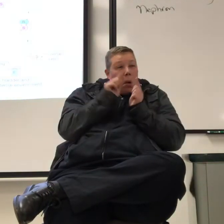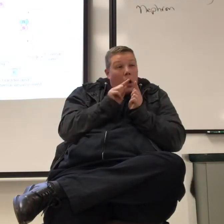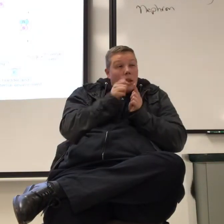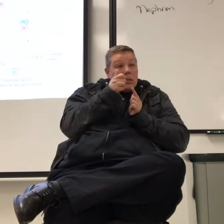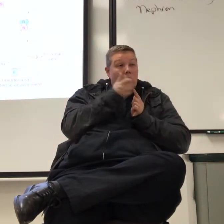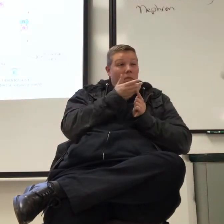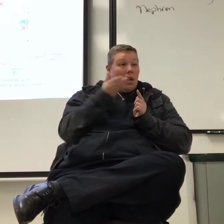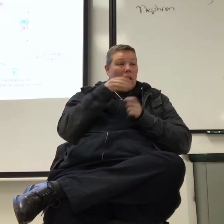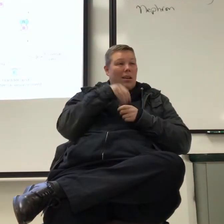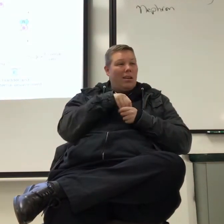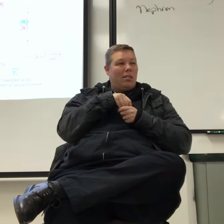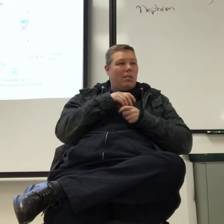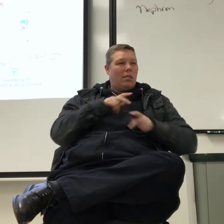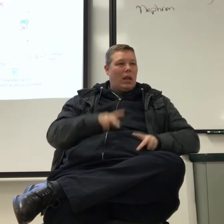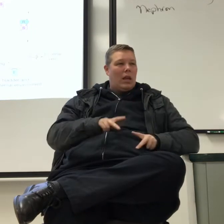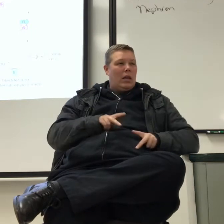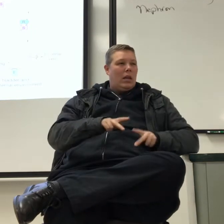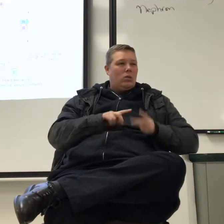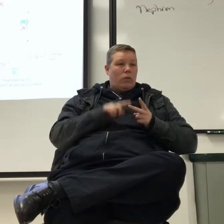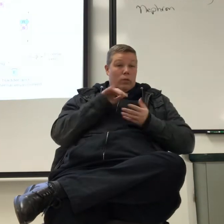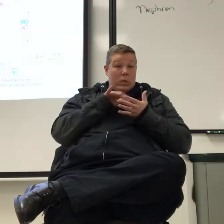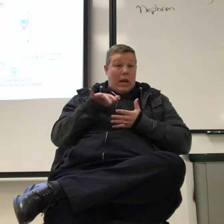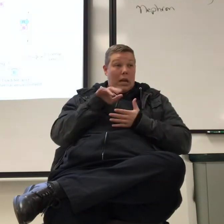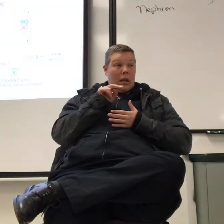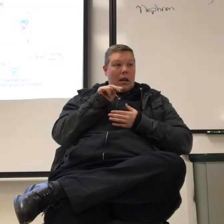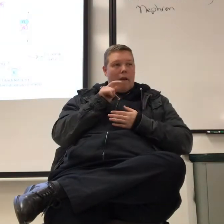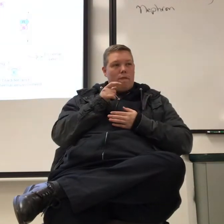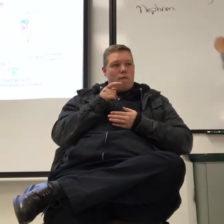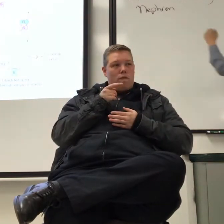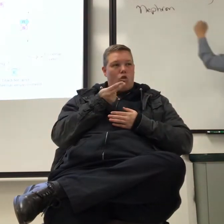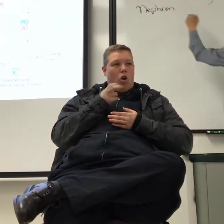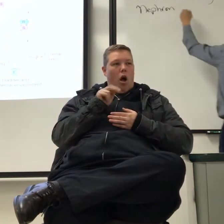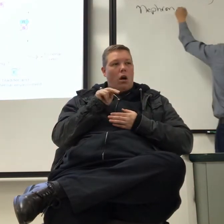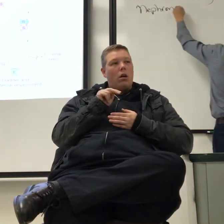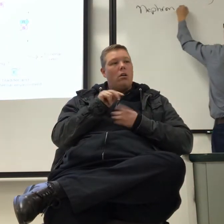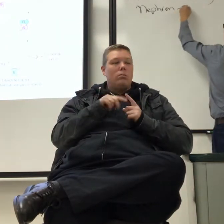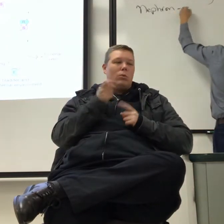So if you just study the nephron, you basically know how the whole kidney works.